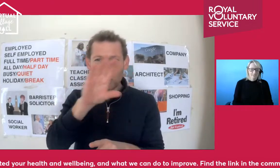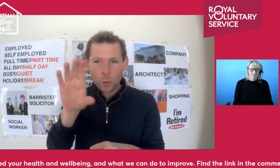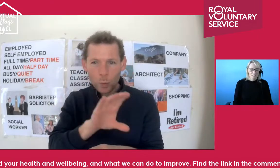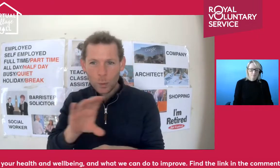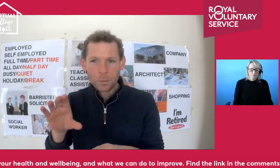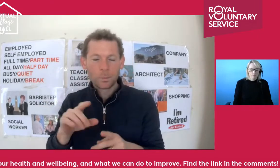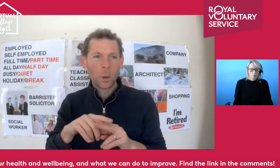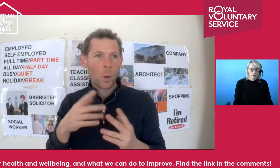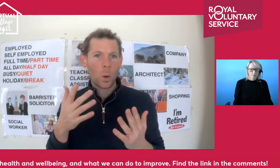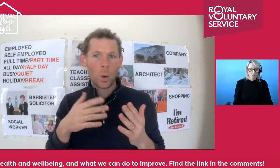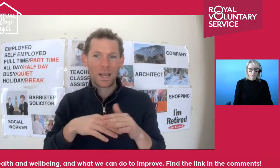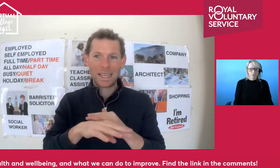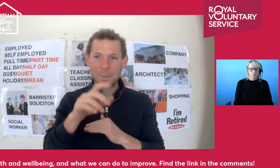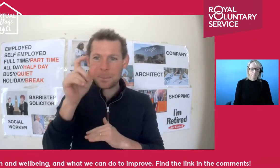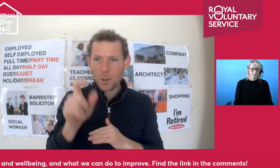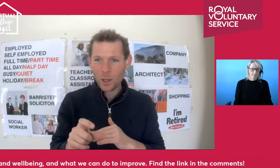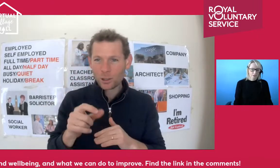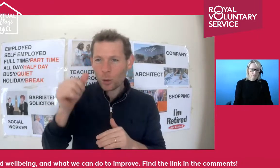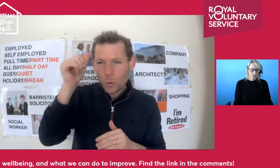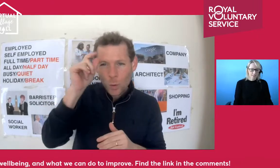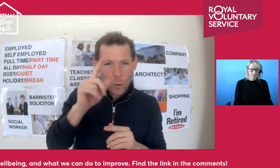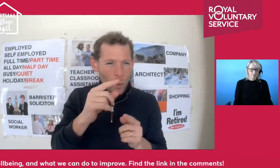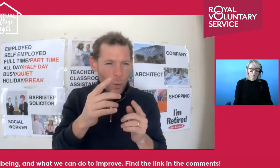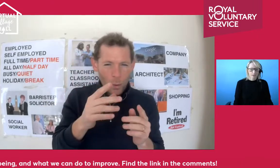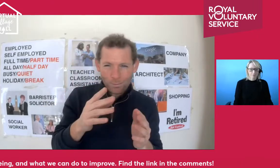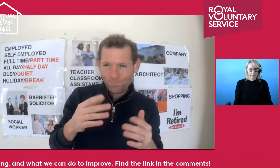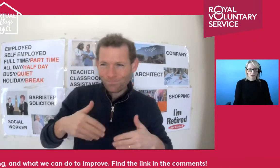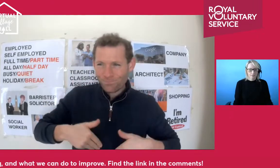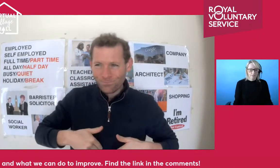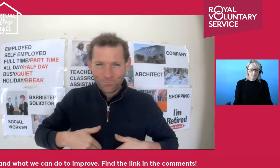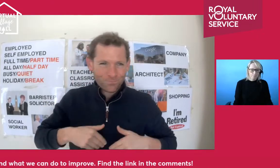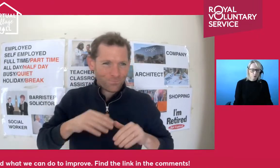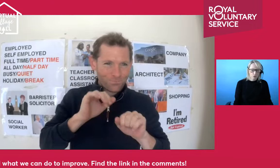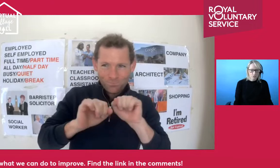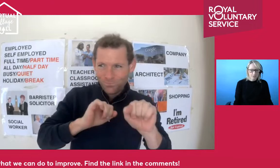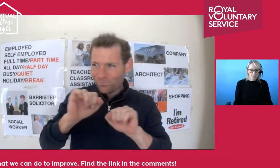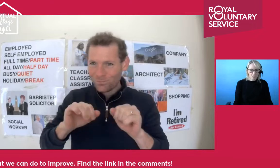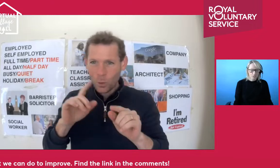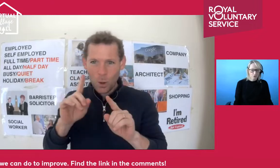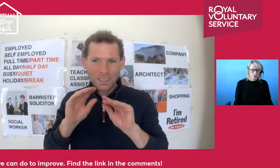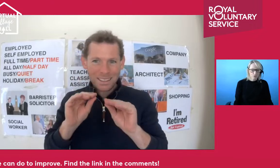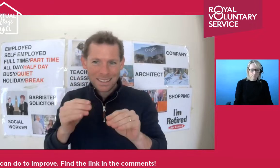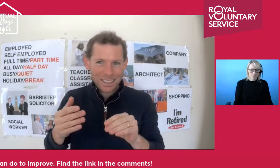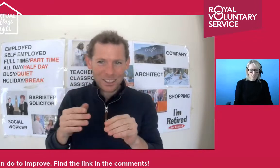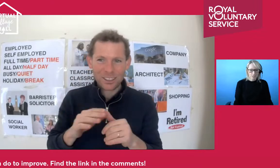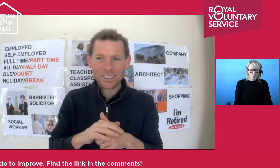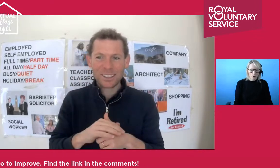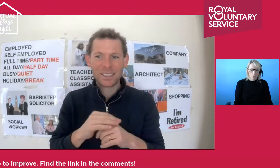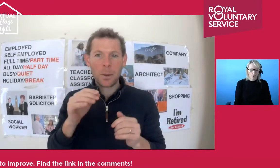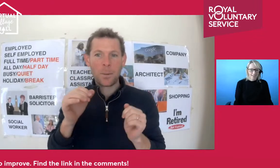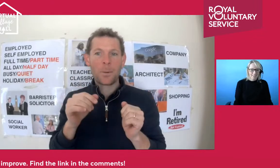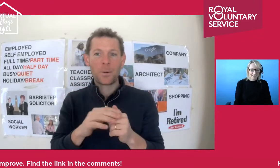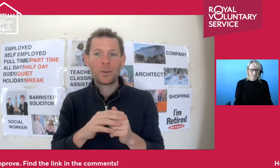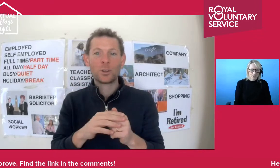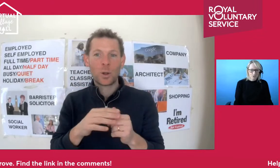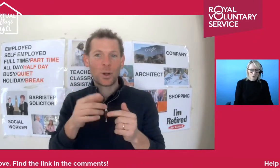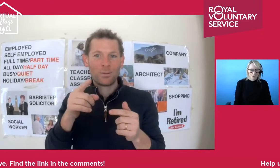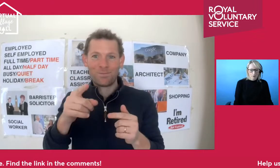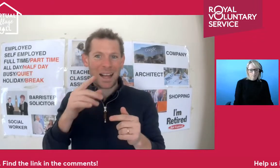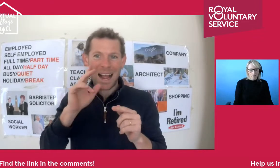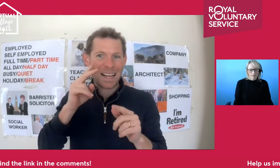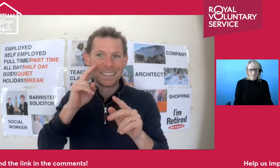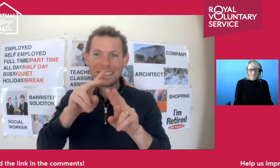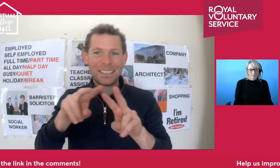it's more beneficial to be able to see your faces if we have an in-person session or a Zoom session where I can see